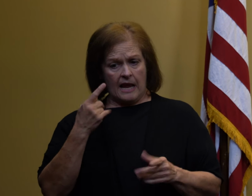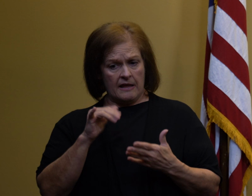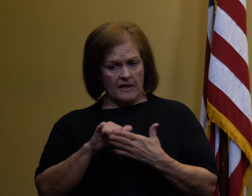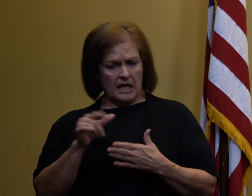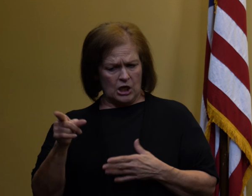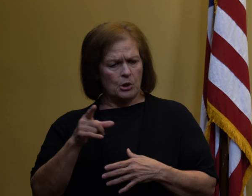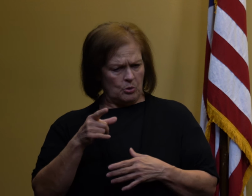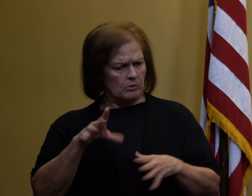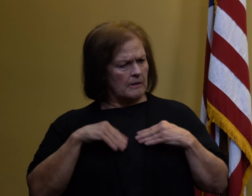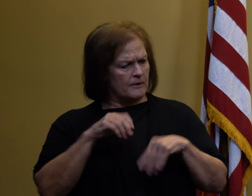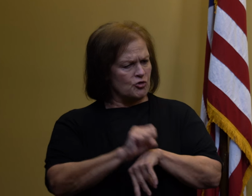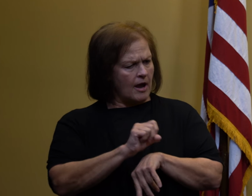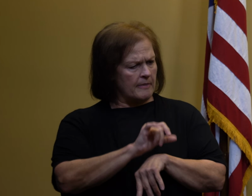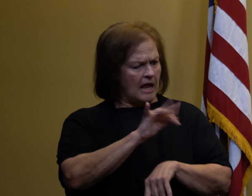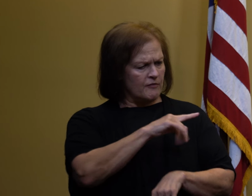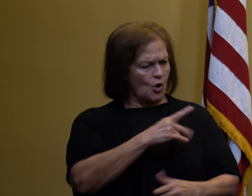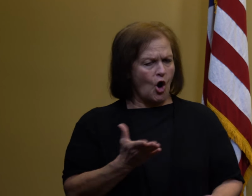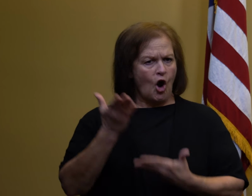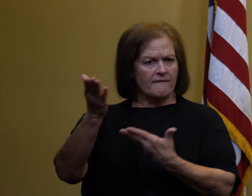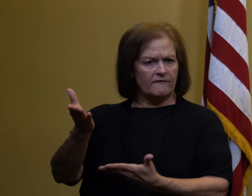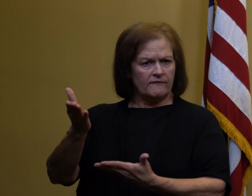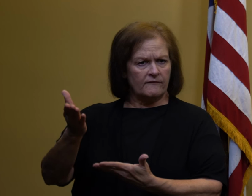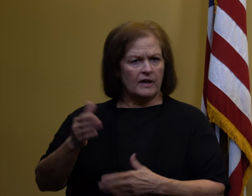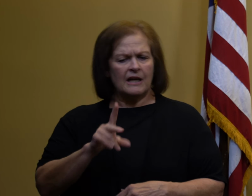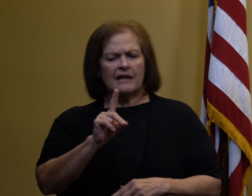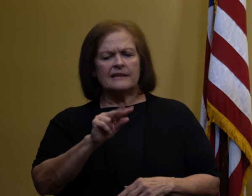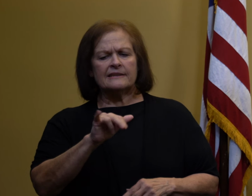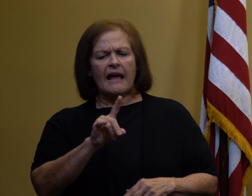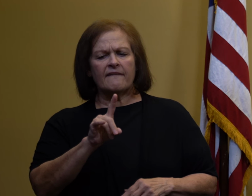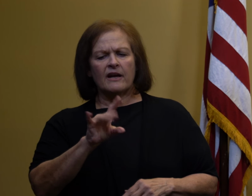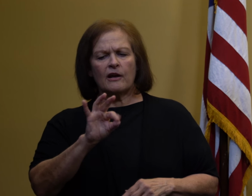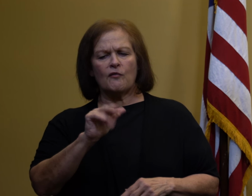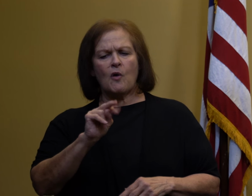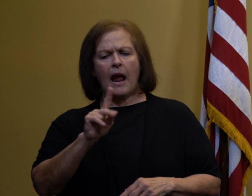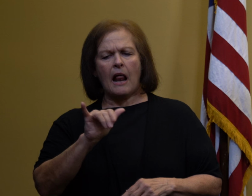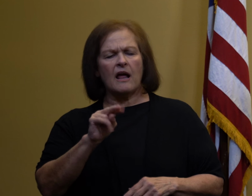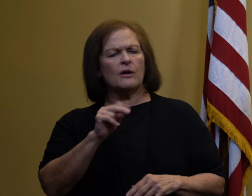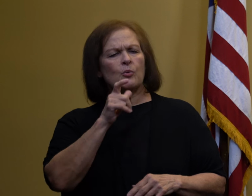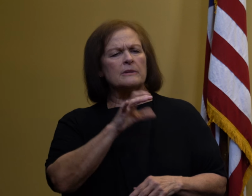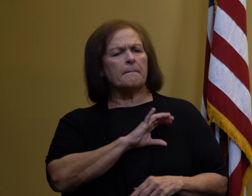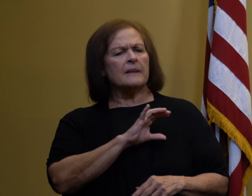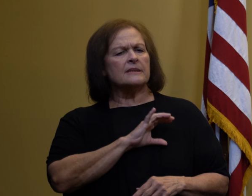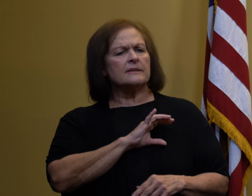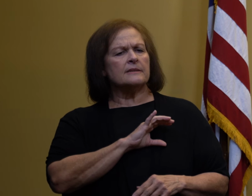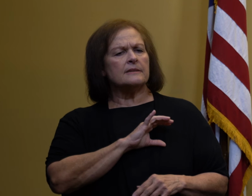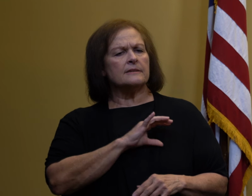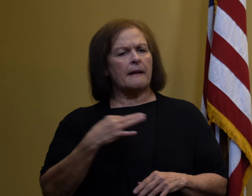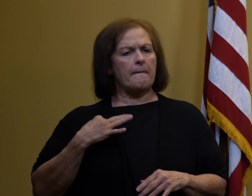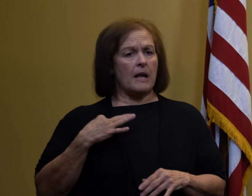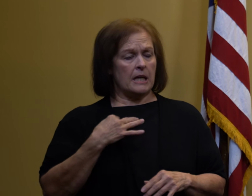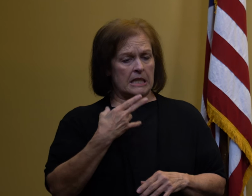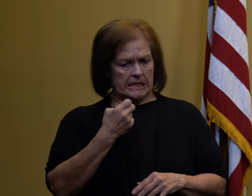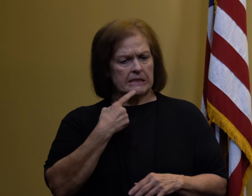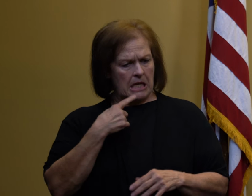him. I'm sorry? I'm sorry, David Franklin, who you interviewed for the NOPD job, did he confirm that he would take